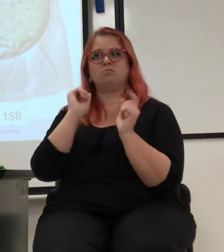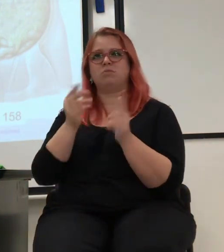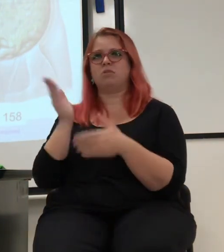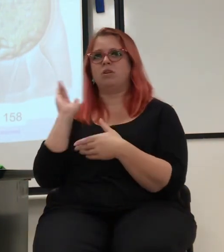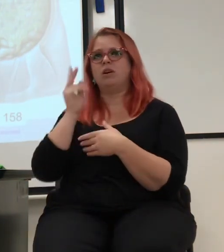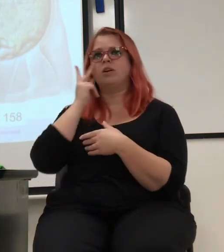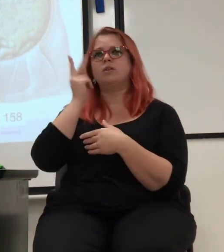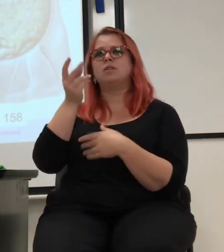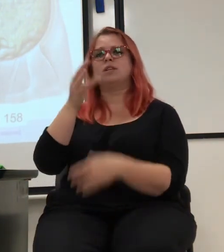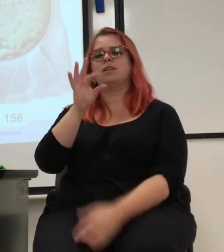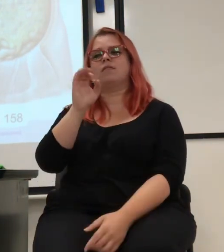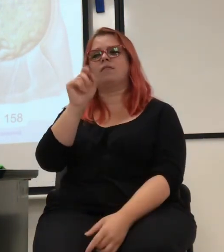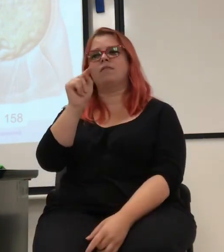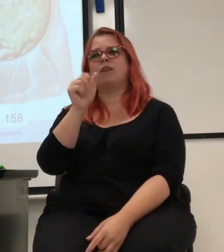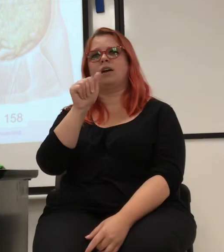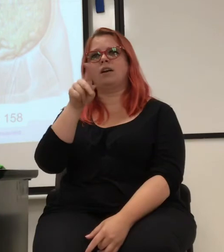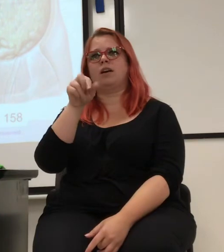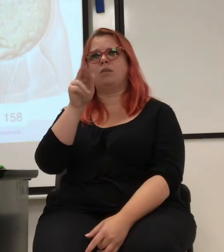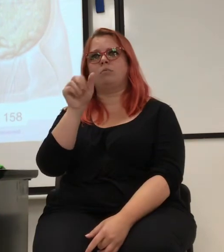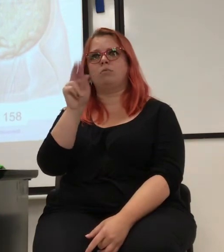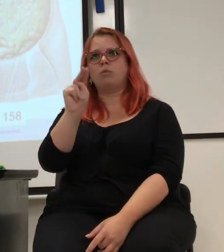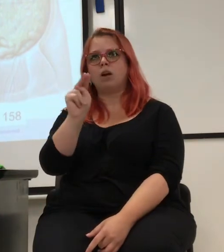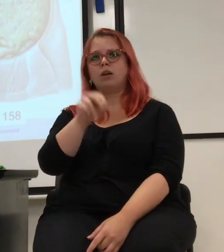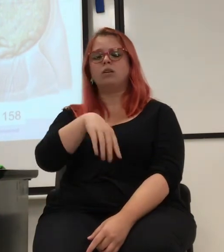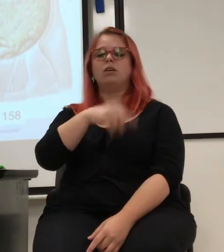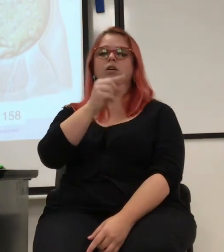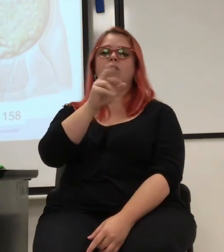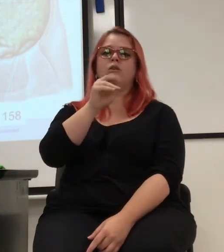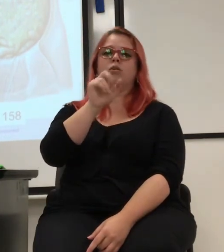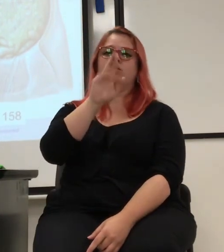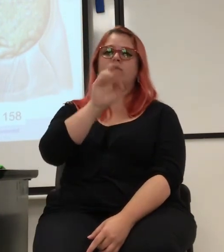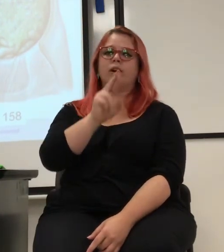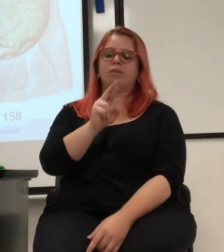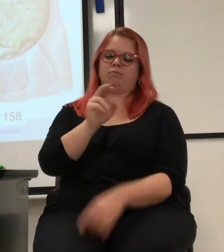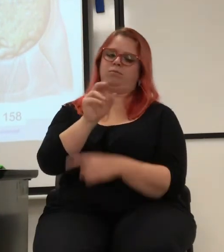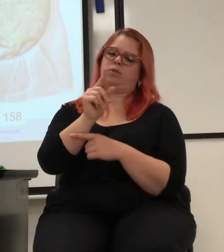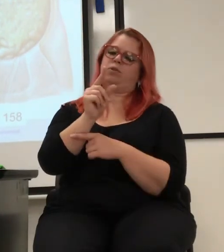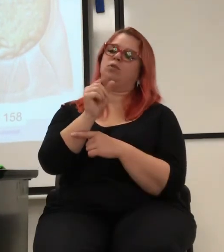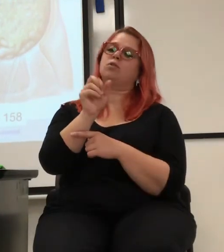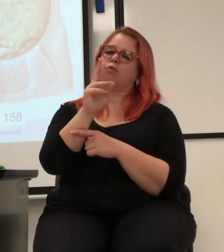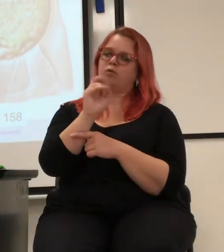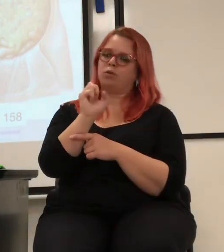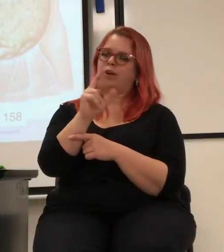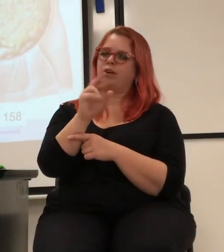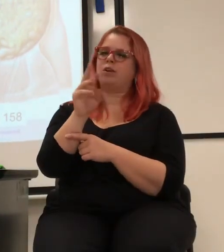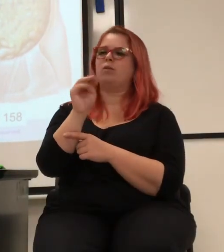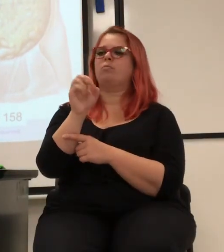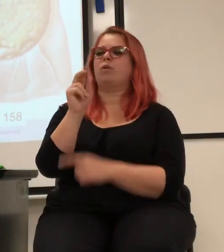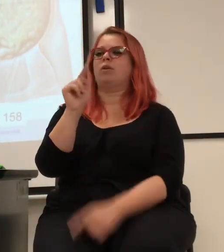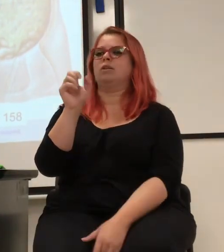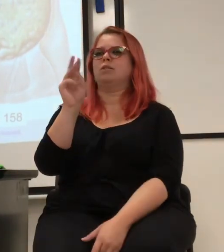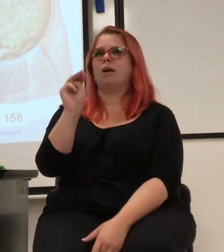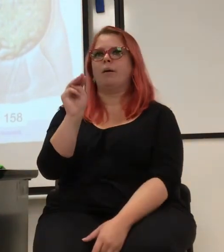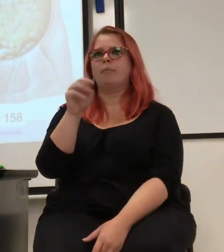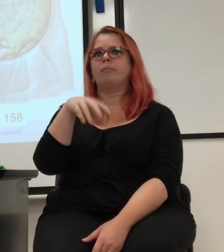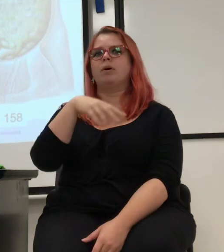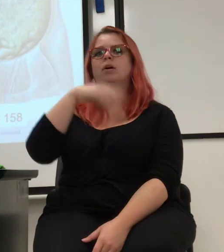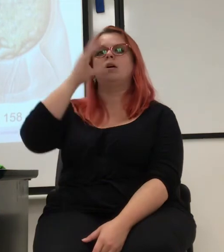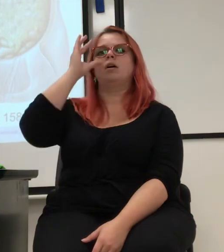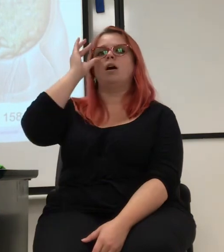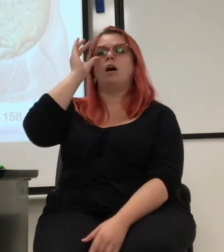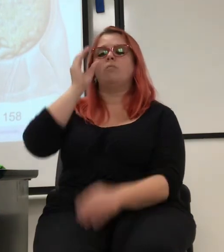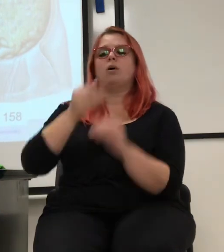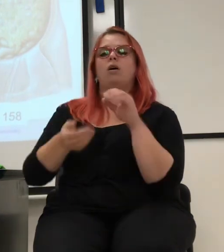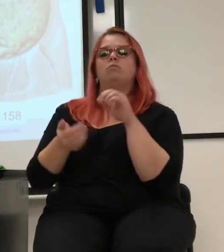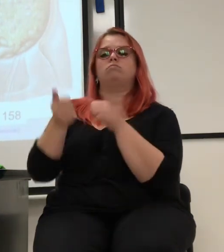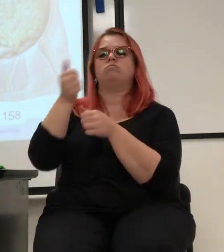big fat apron. Greater momentum, you see the transverse colon, a little hammock. Right on top of it is the stomach and